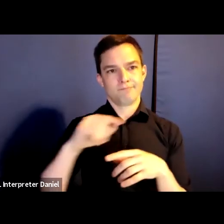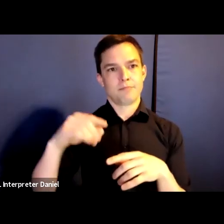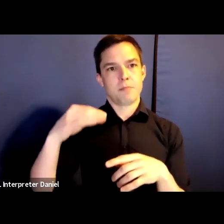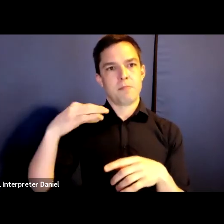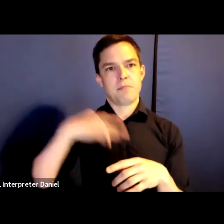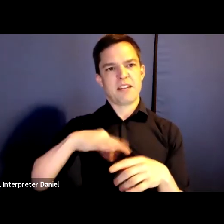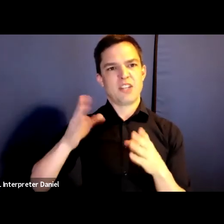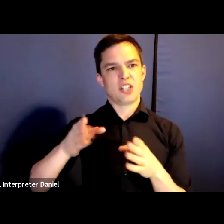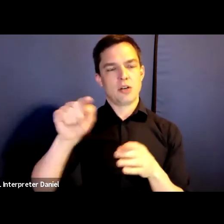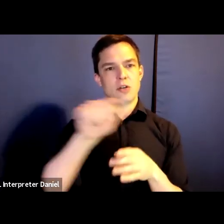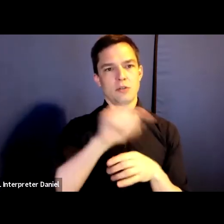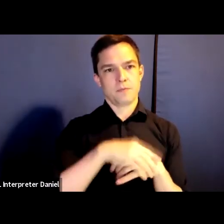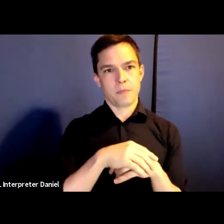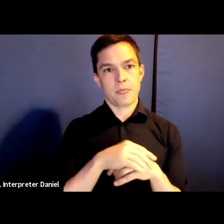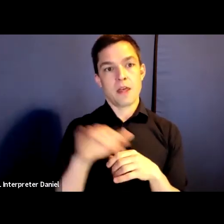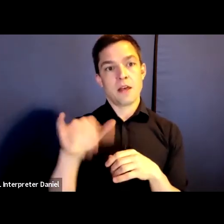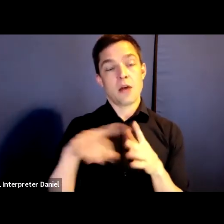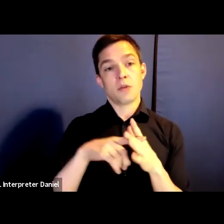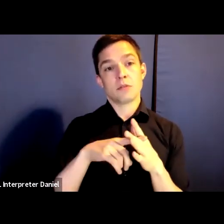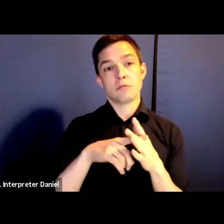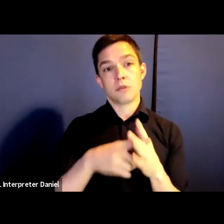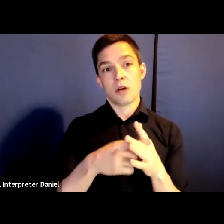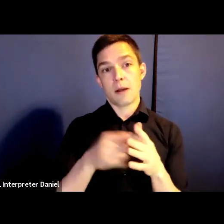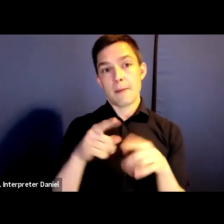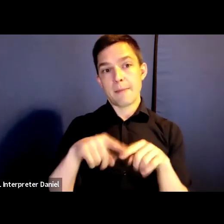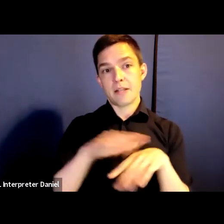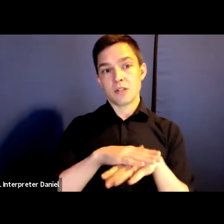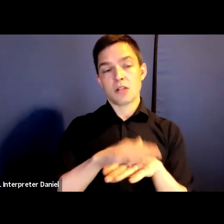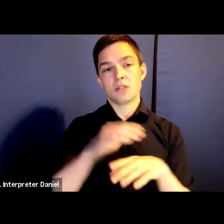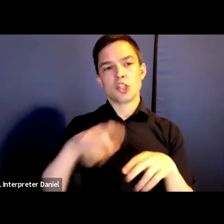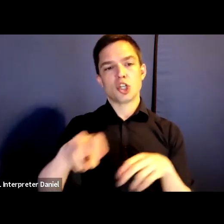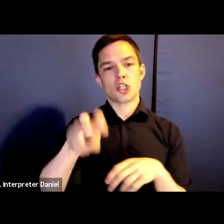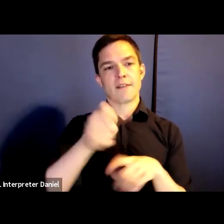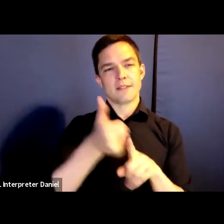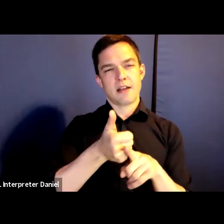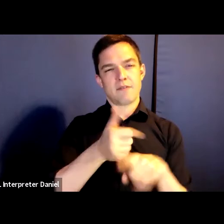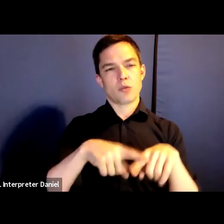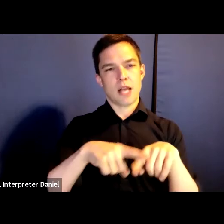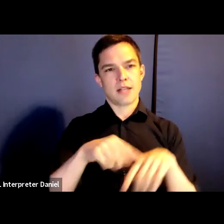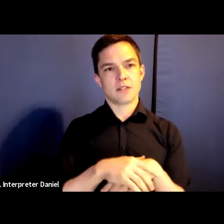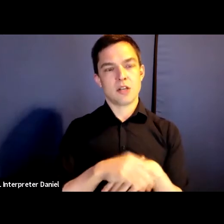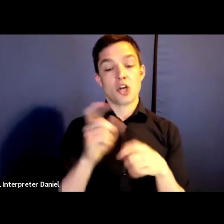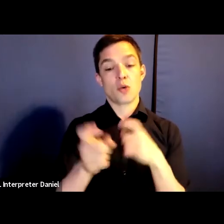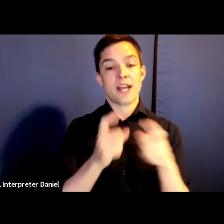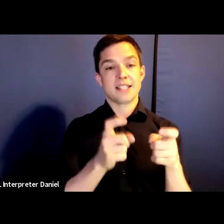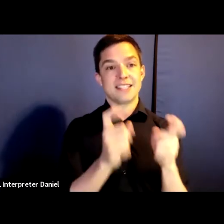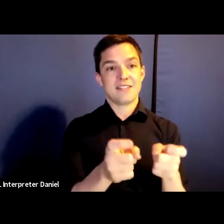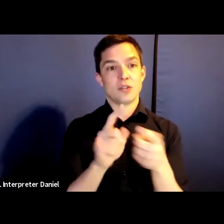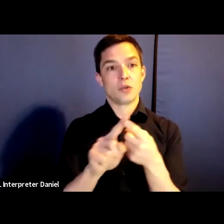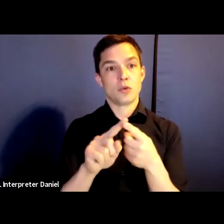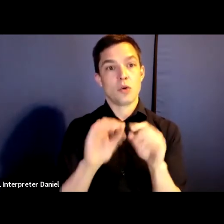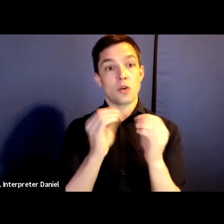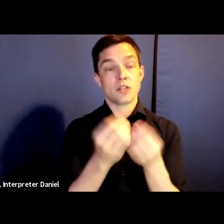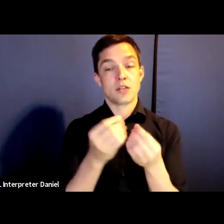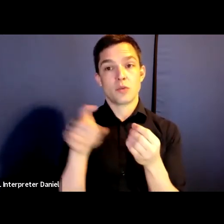implementation approach was eminently based on the journey to self-reliance. Grants were given to the organizations of people with